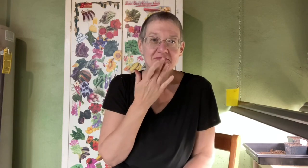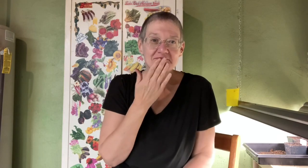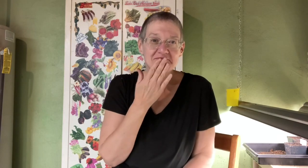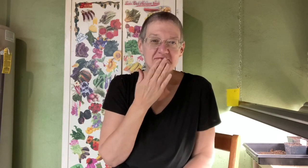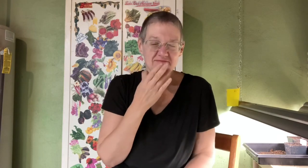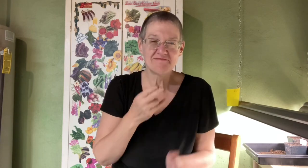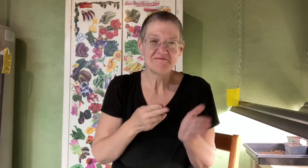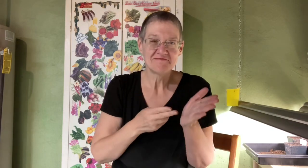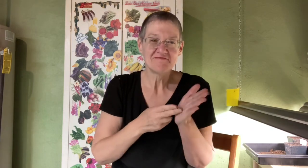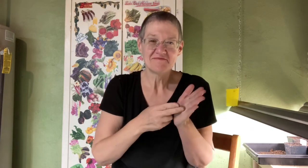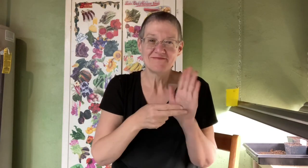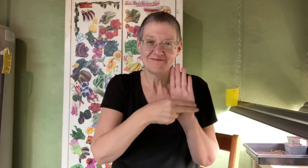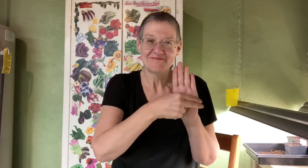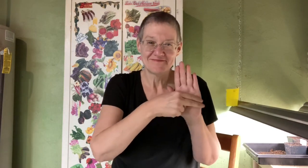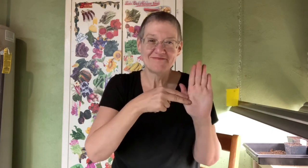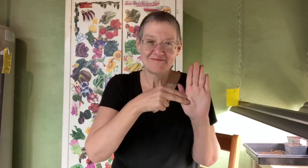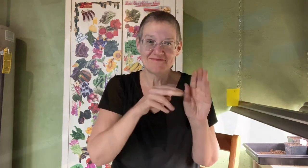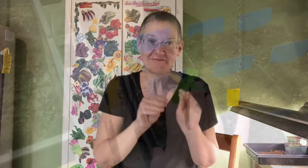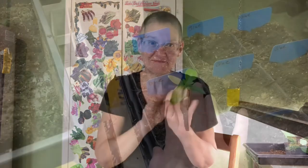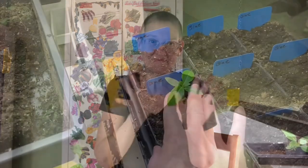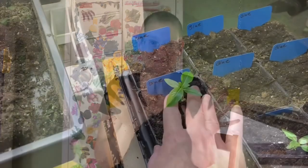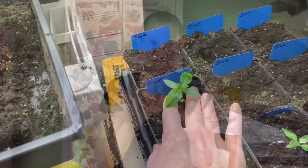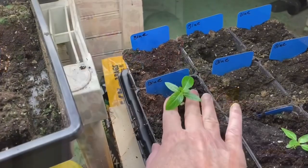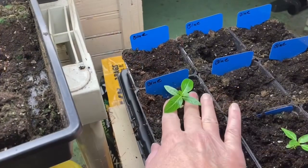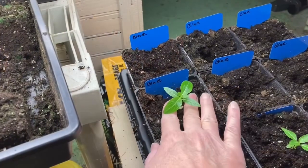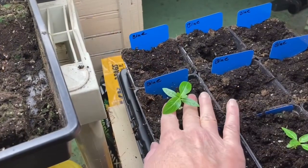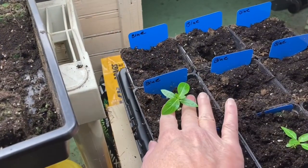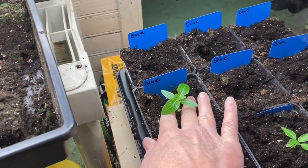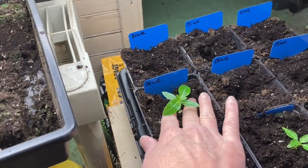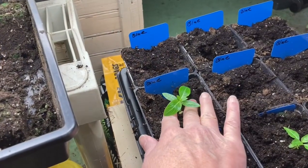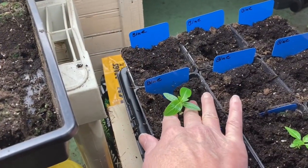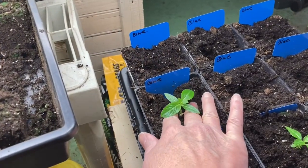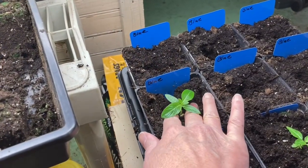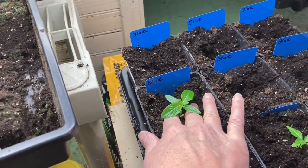4 plants for each green stalk, 4 for each color.